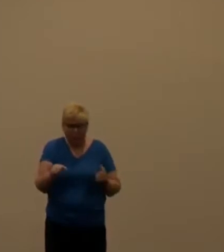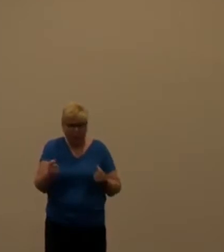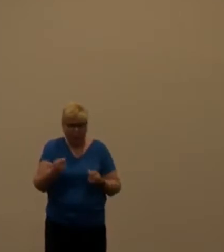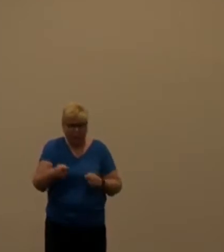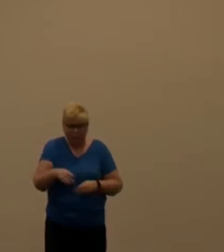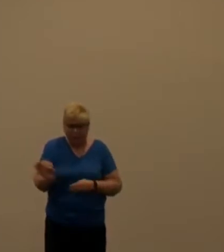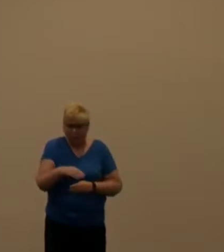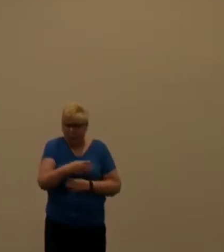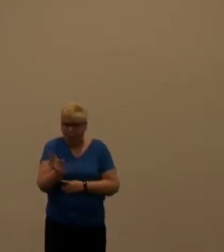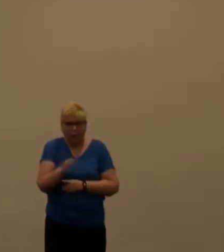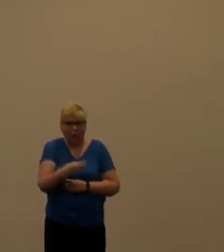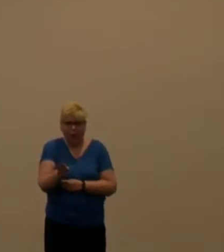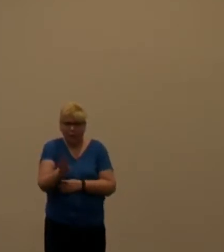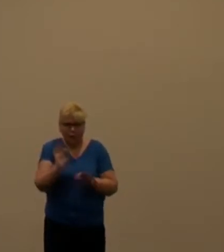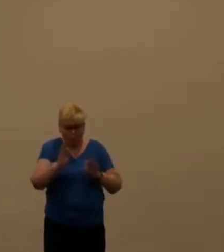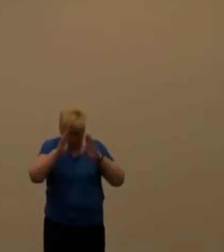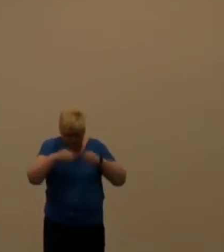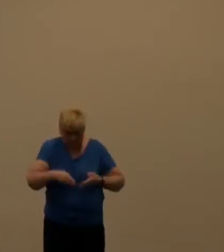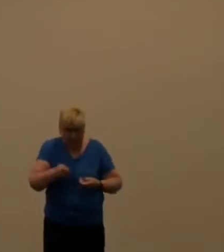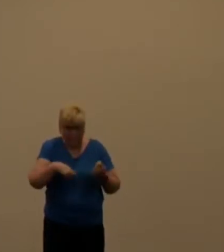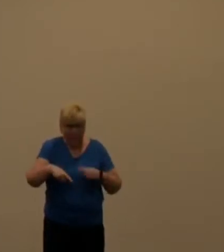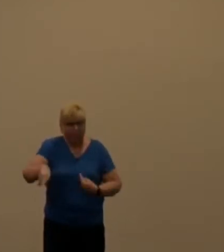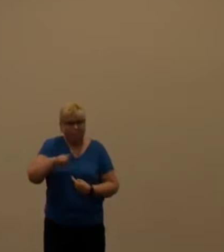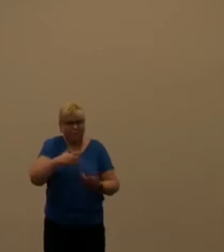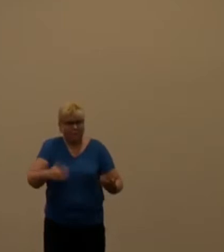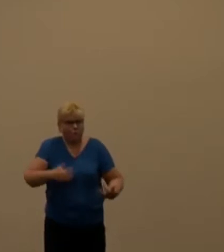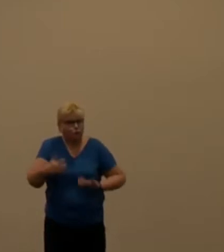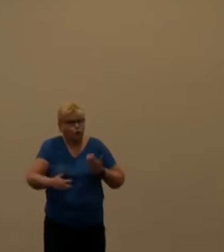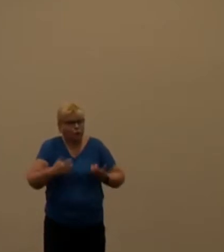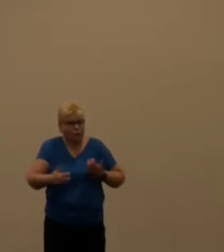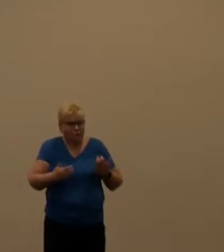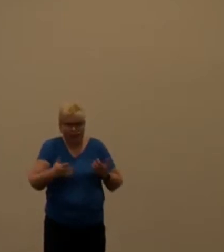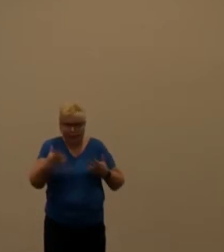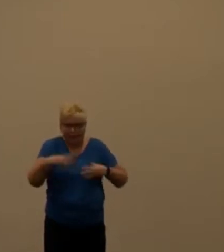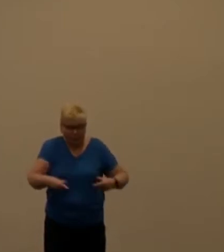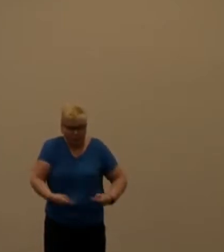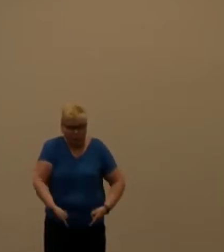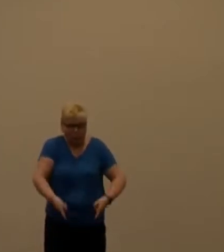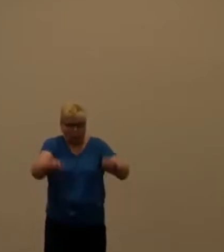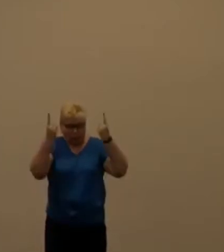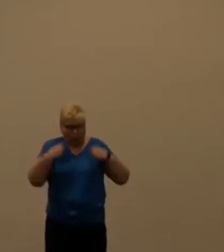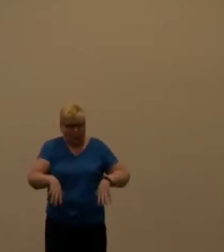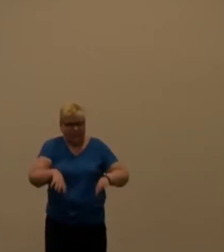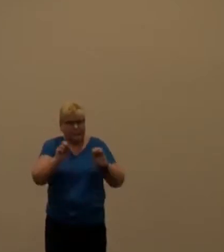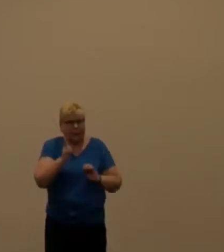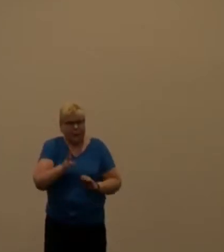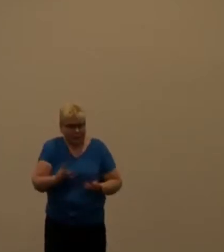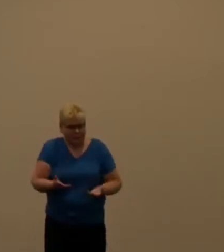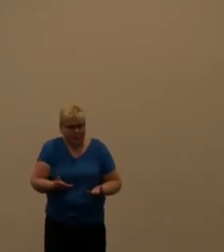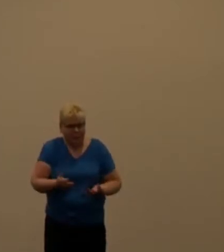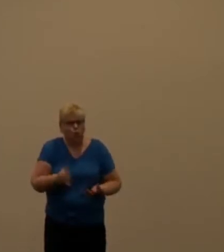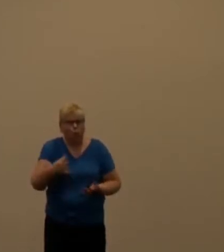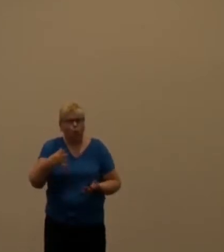different directions. Everyone's frustrated, and then you need to basically start over again. So you need the person